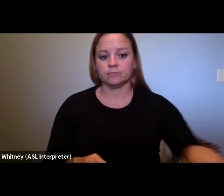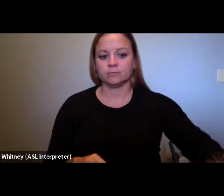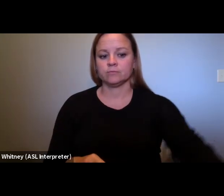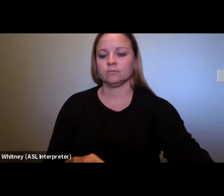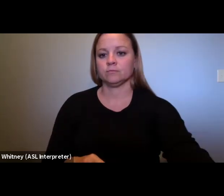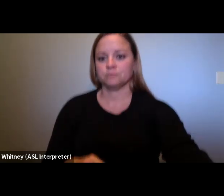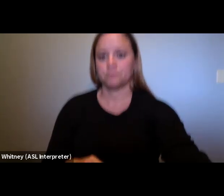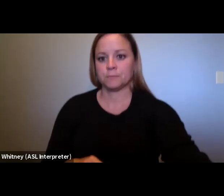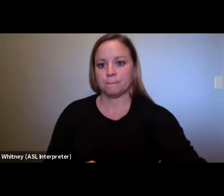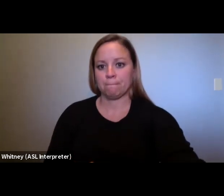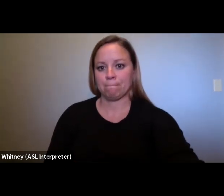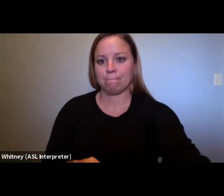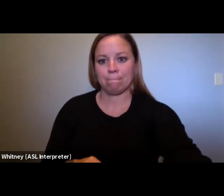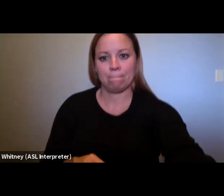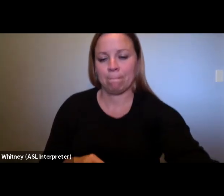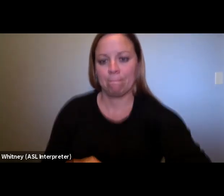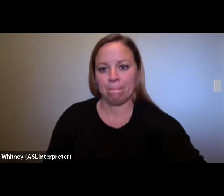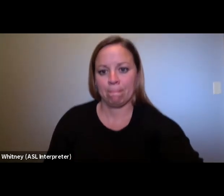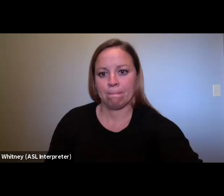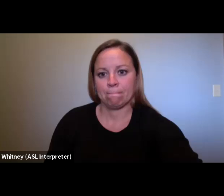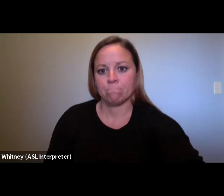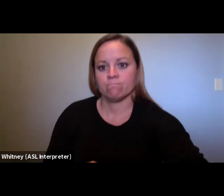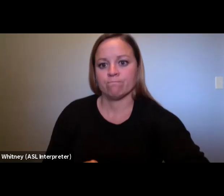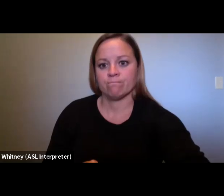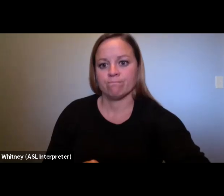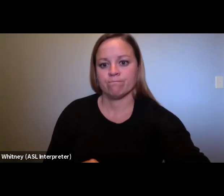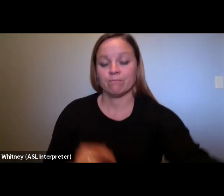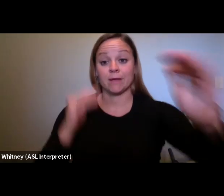And it's, next slide, please, Tim.